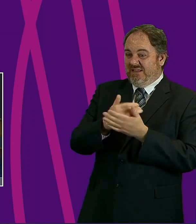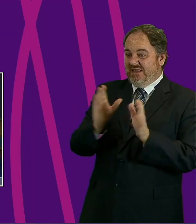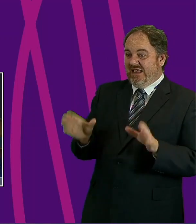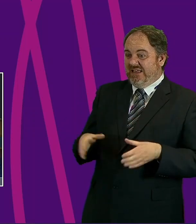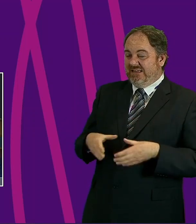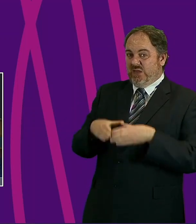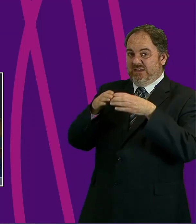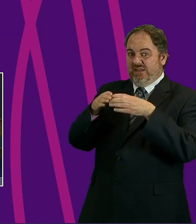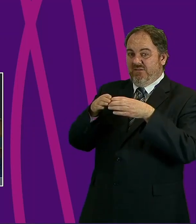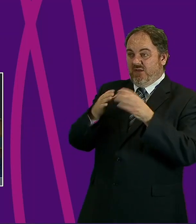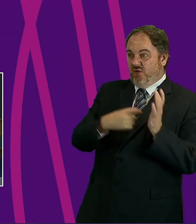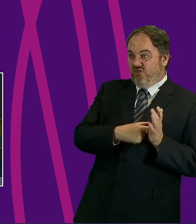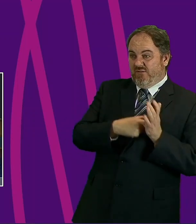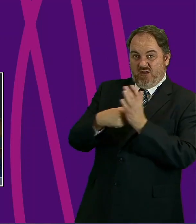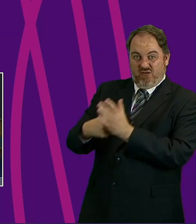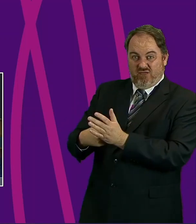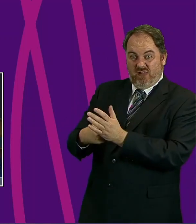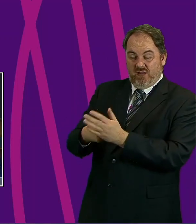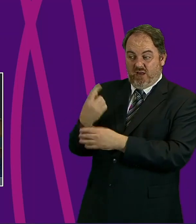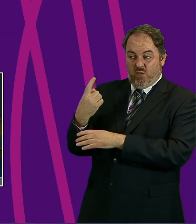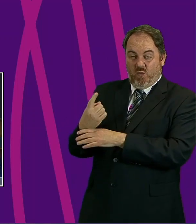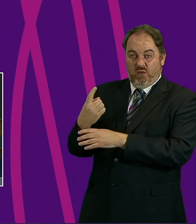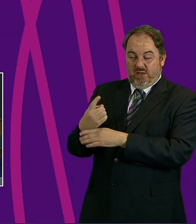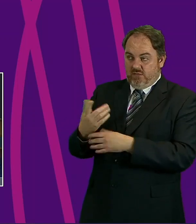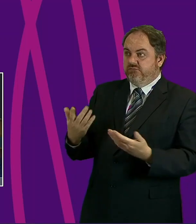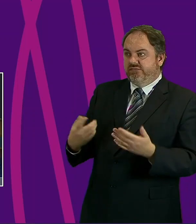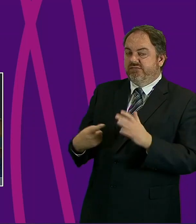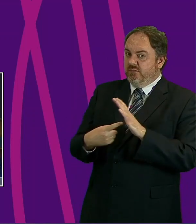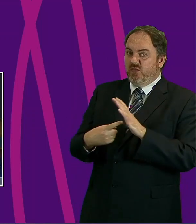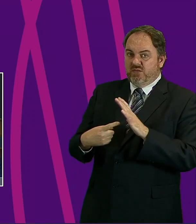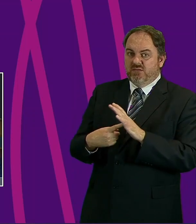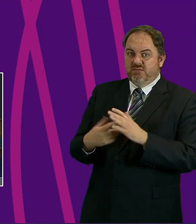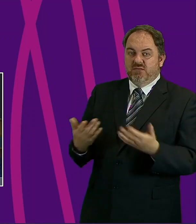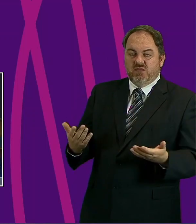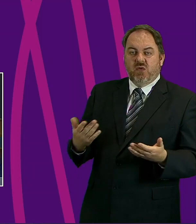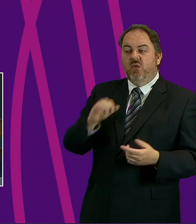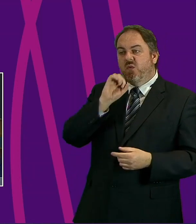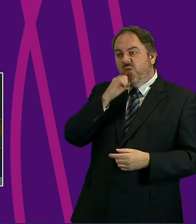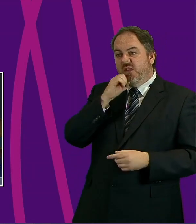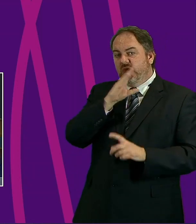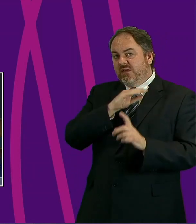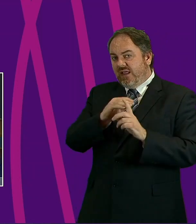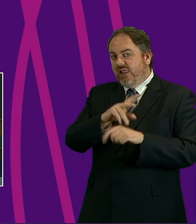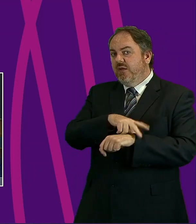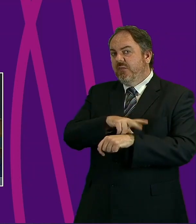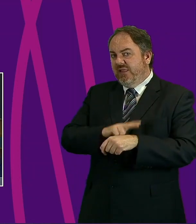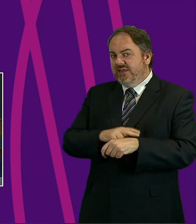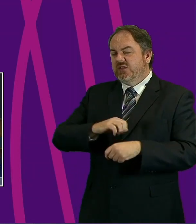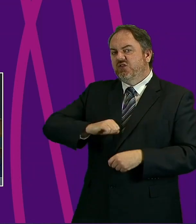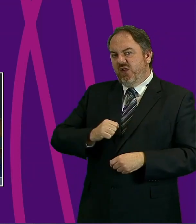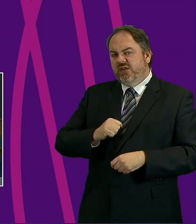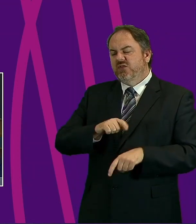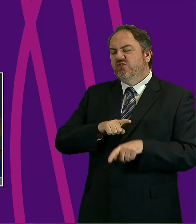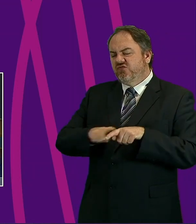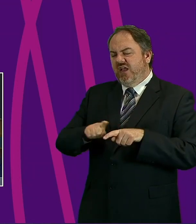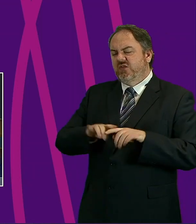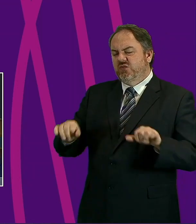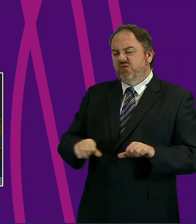that officers should be put in this position. So will the First Minister direct Police Scotland to find a solution